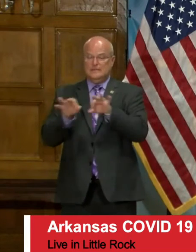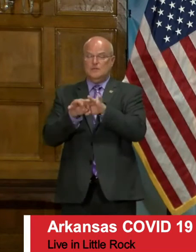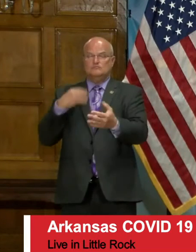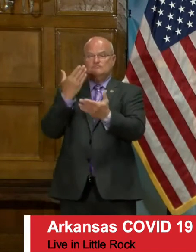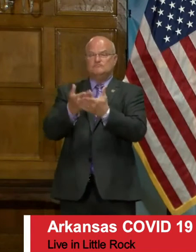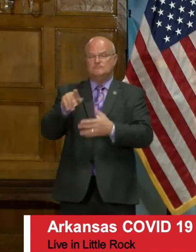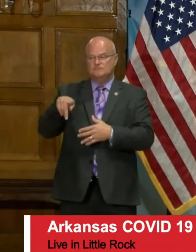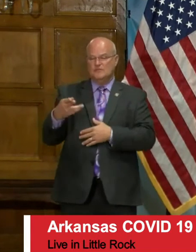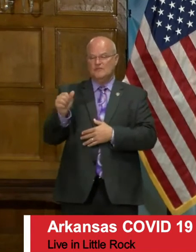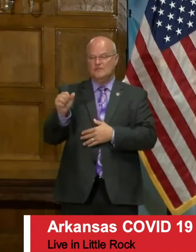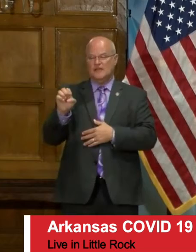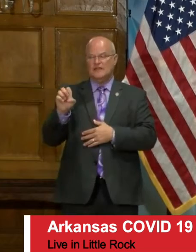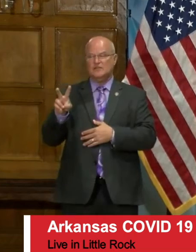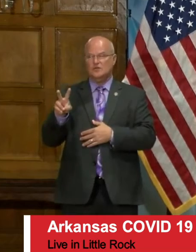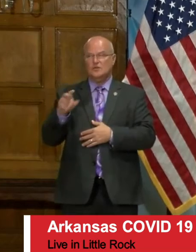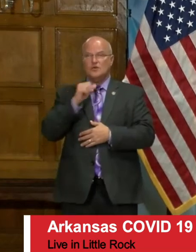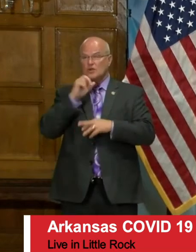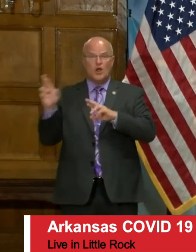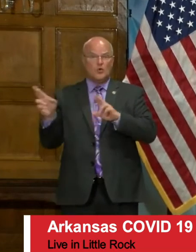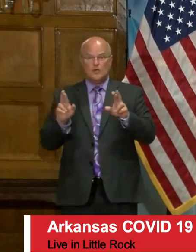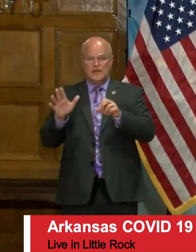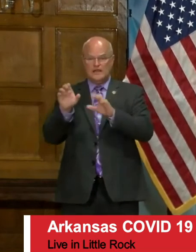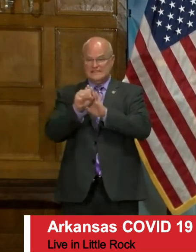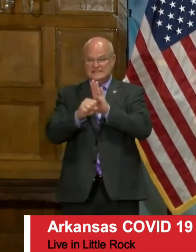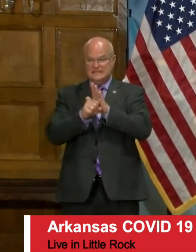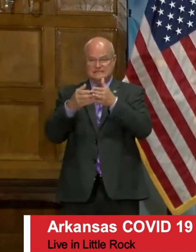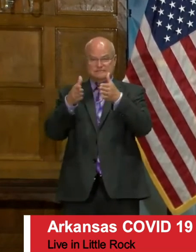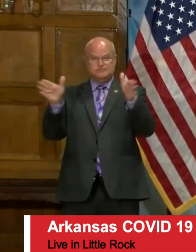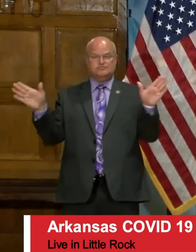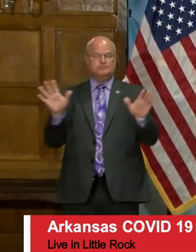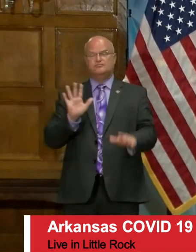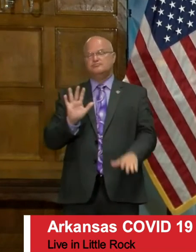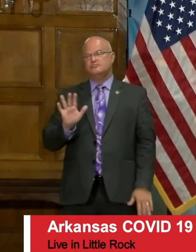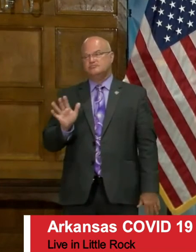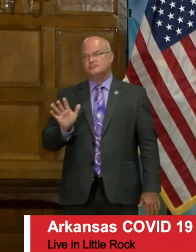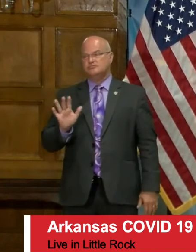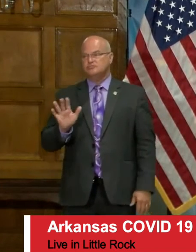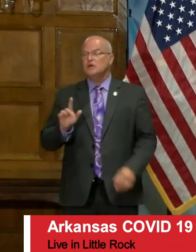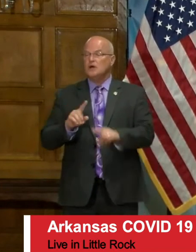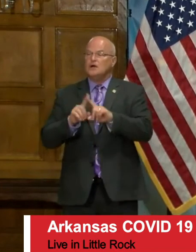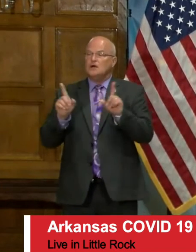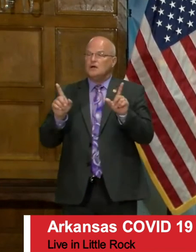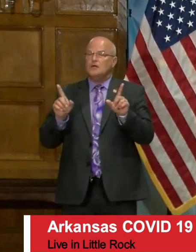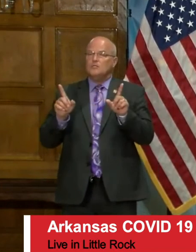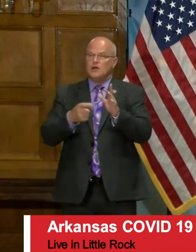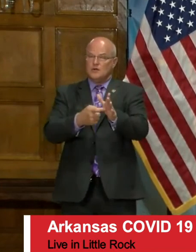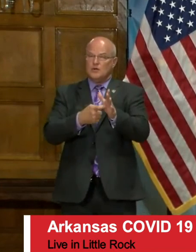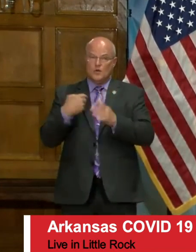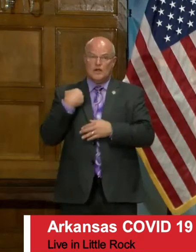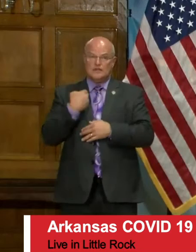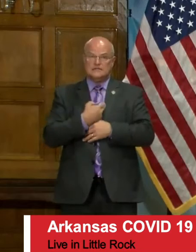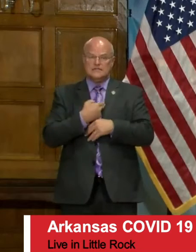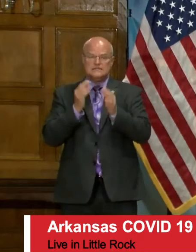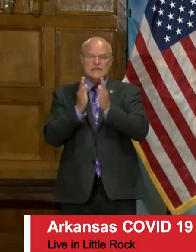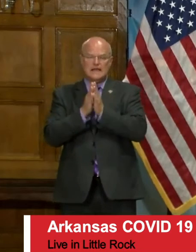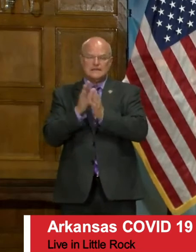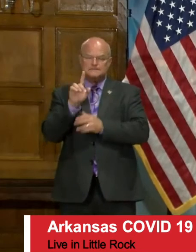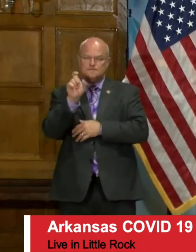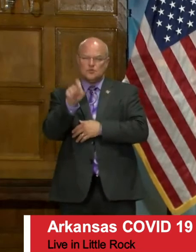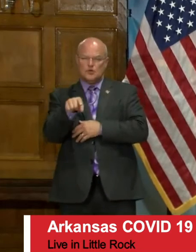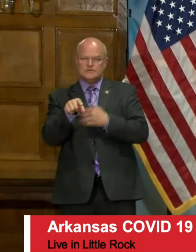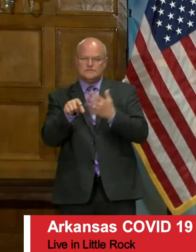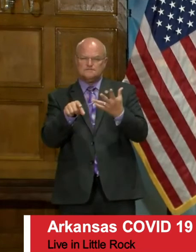get there, and we're not ready to go there yet as a state, but it requires us to ask the